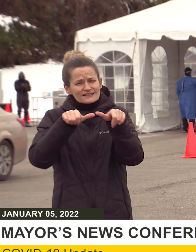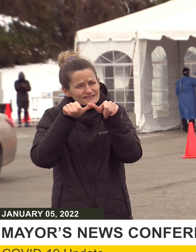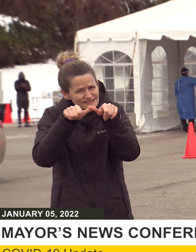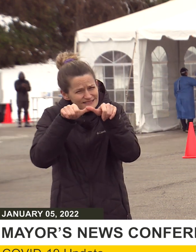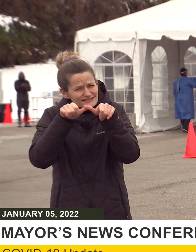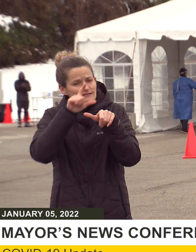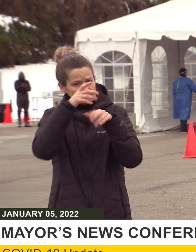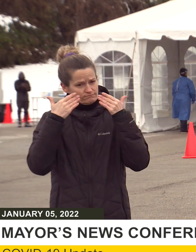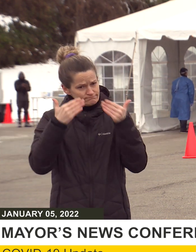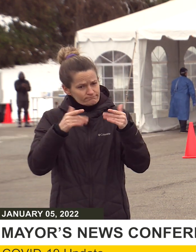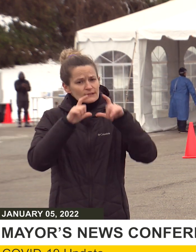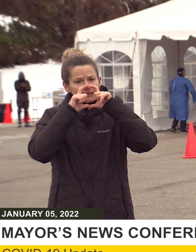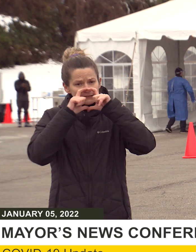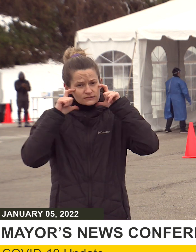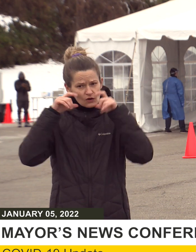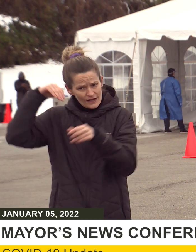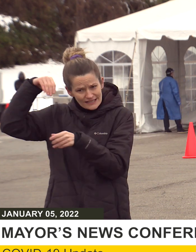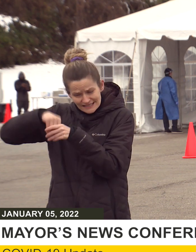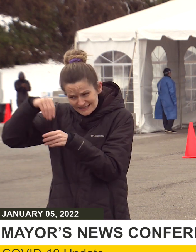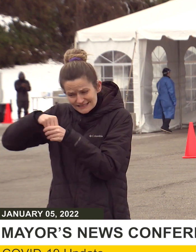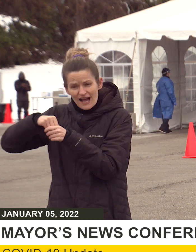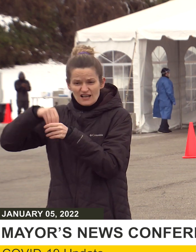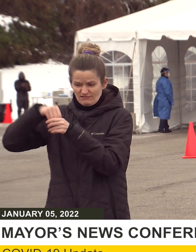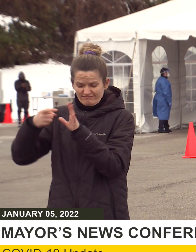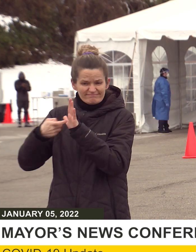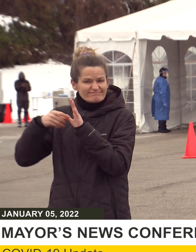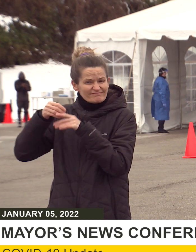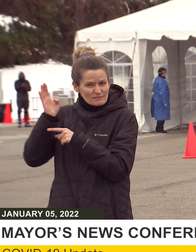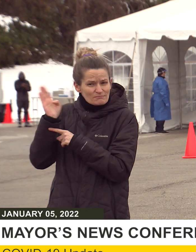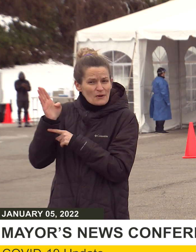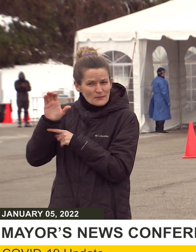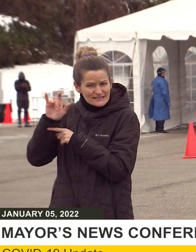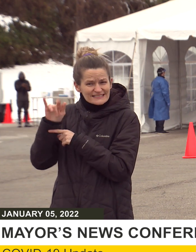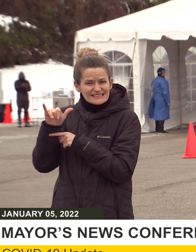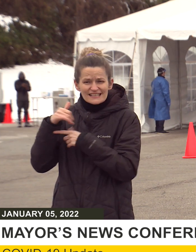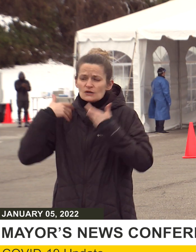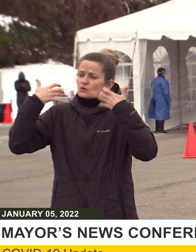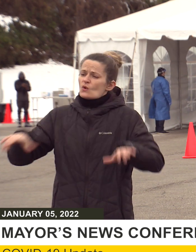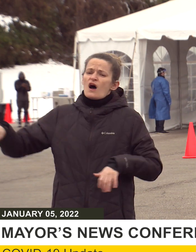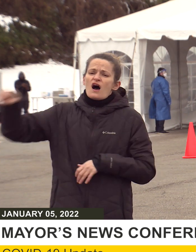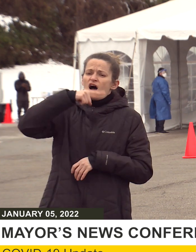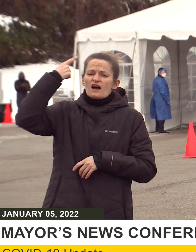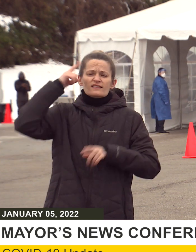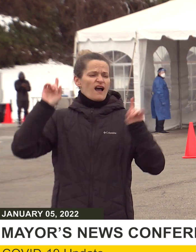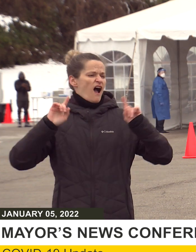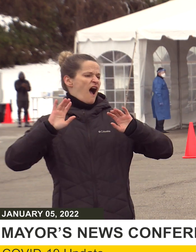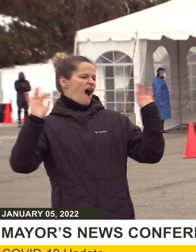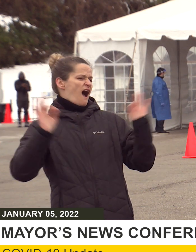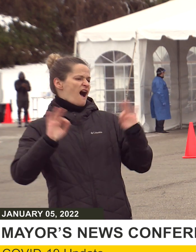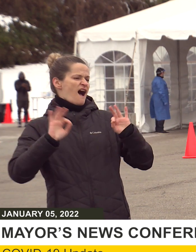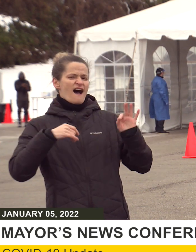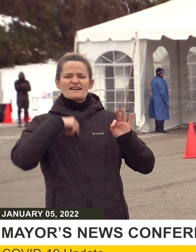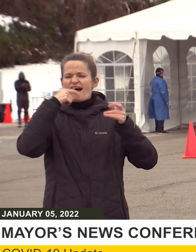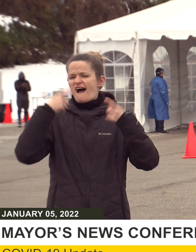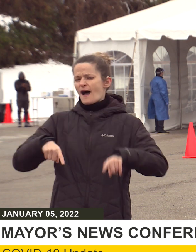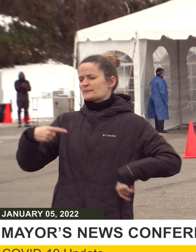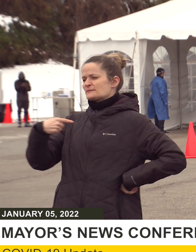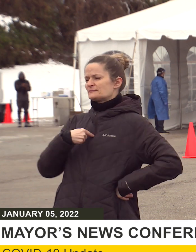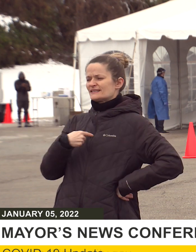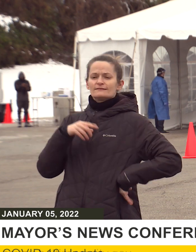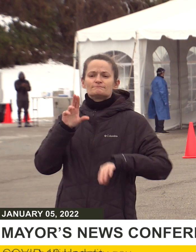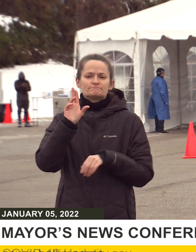Baltimore City. I do not want to see anyone thinking it does not apply to them, because it does. It applies to